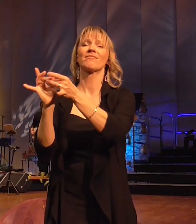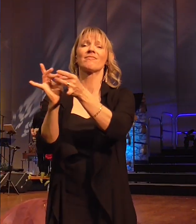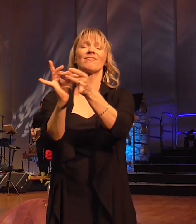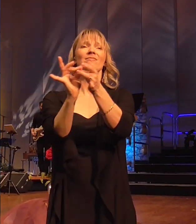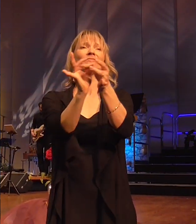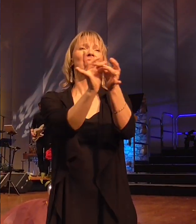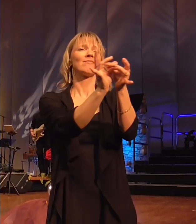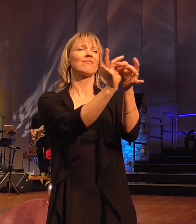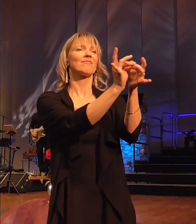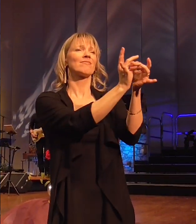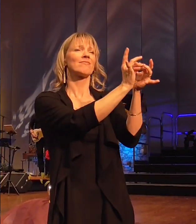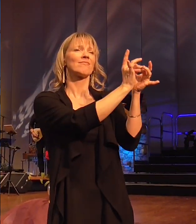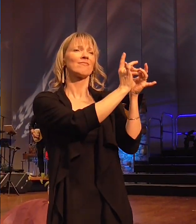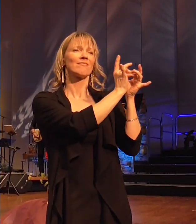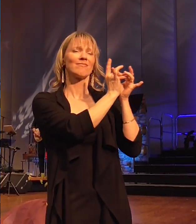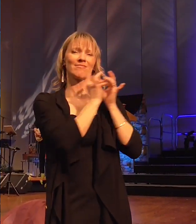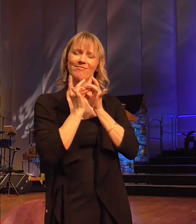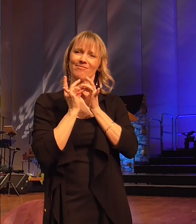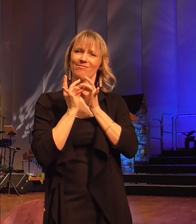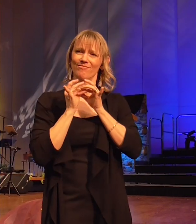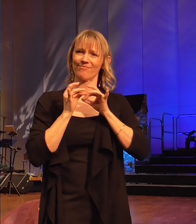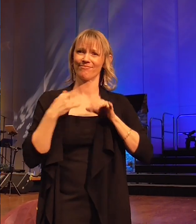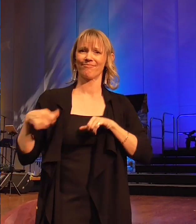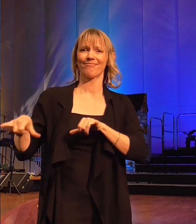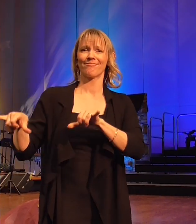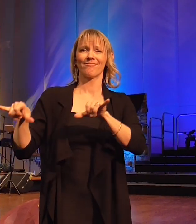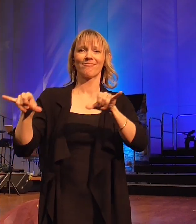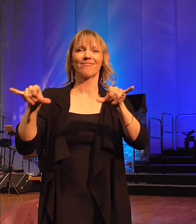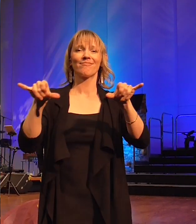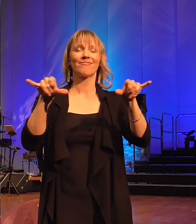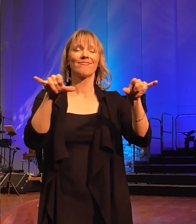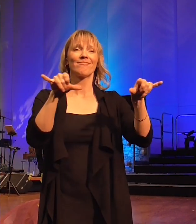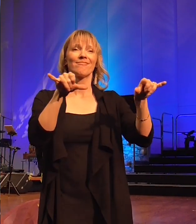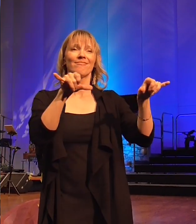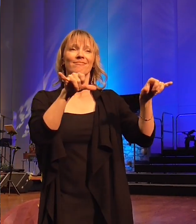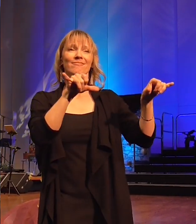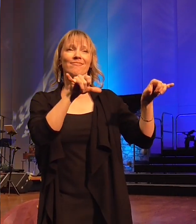We are one ocean.